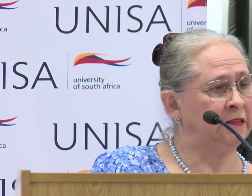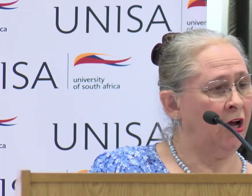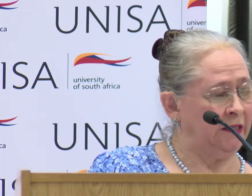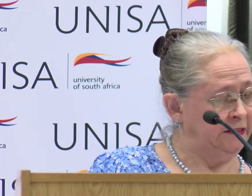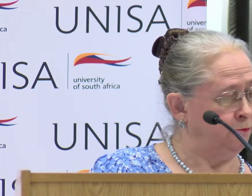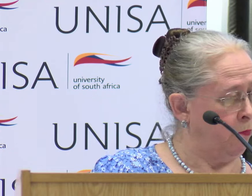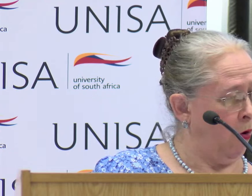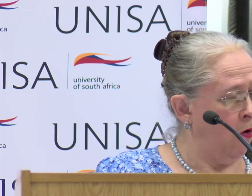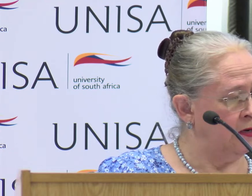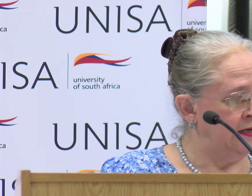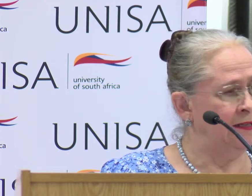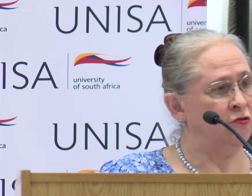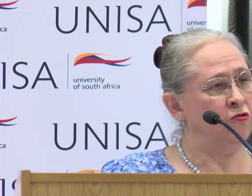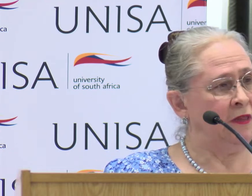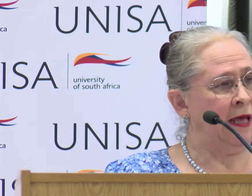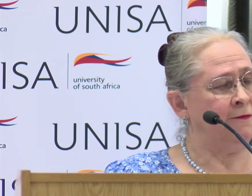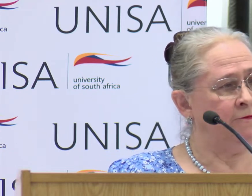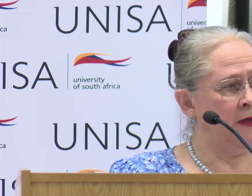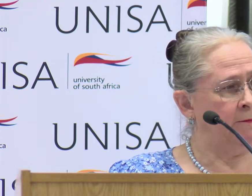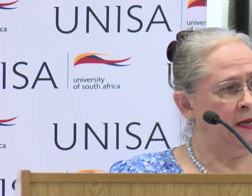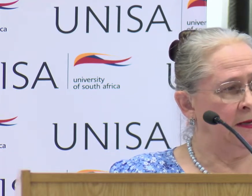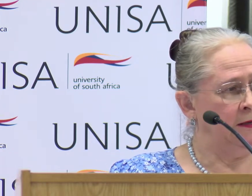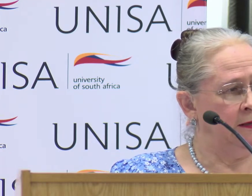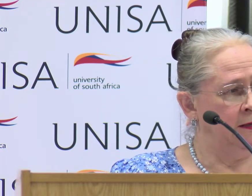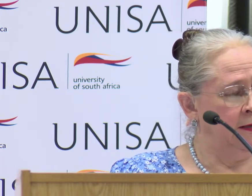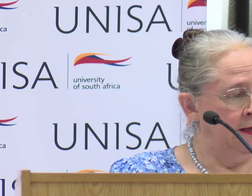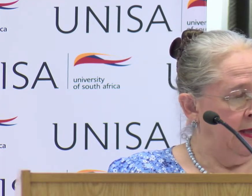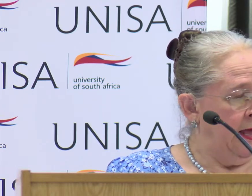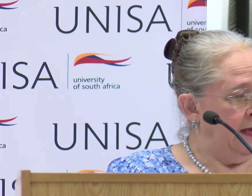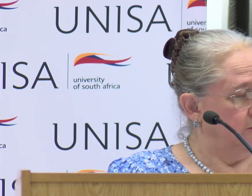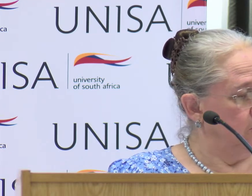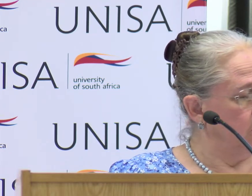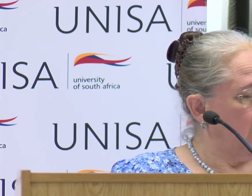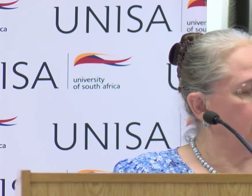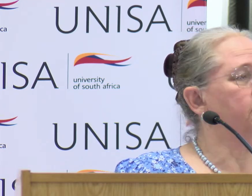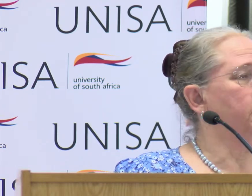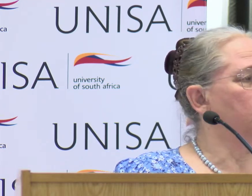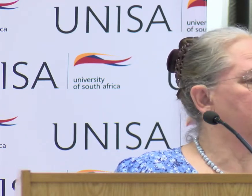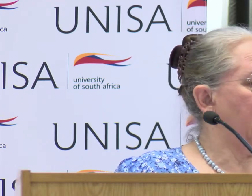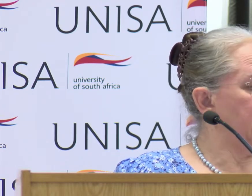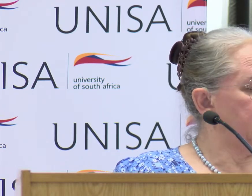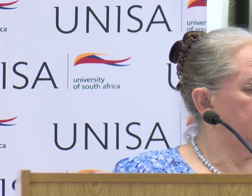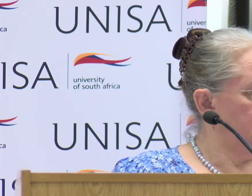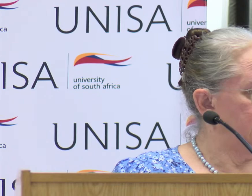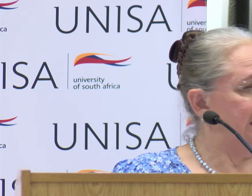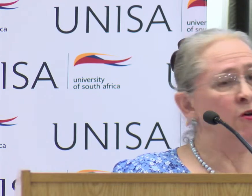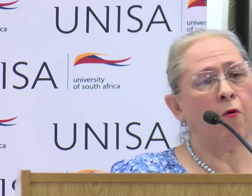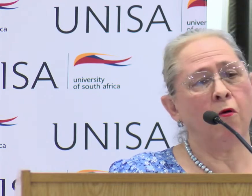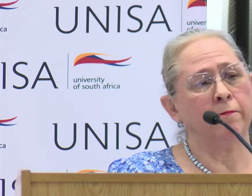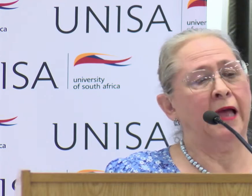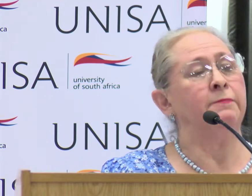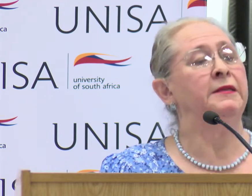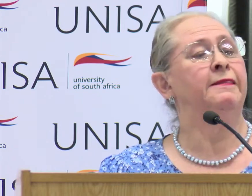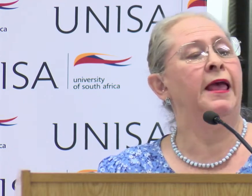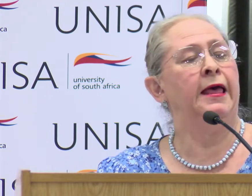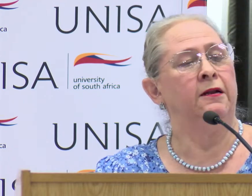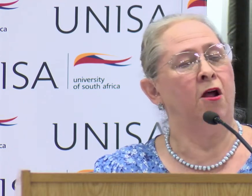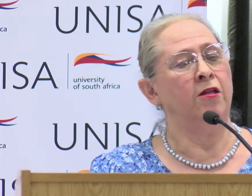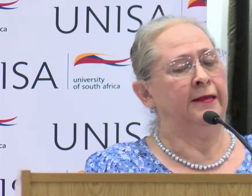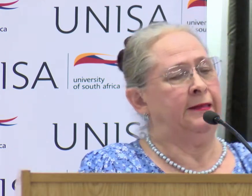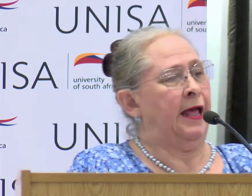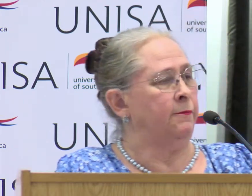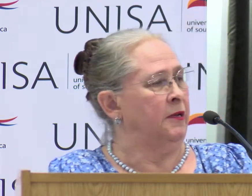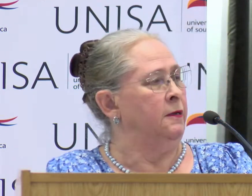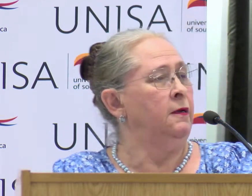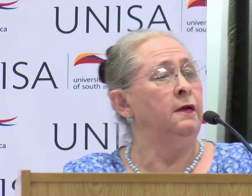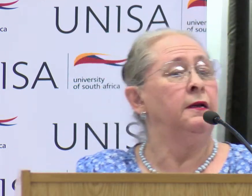When he starts, he's born into that family. And you don't put that newborn baby there